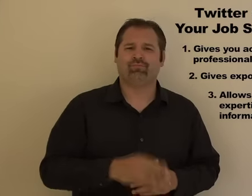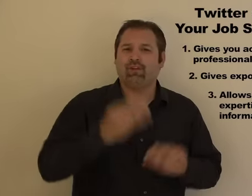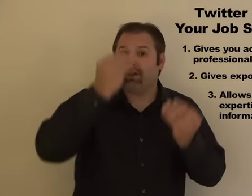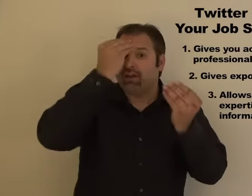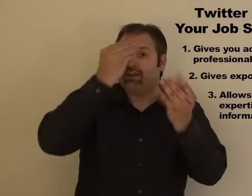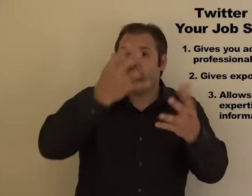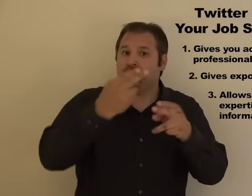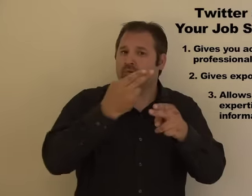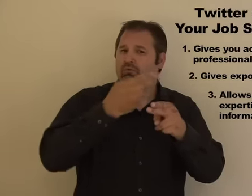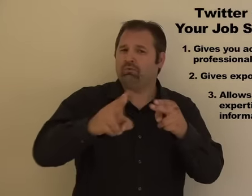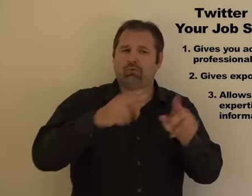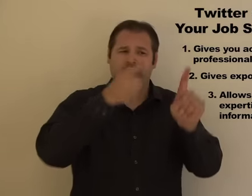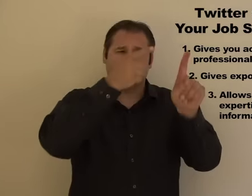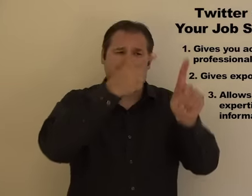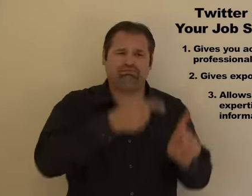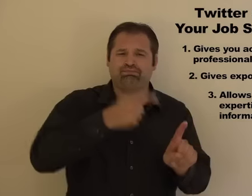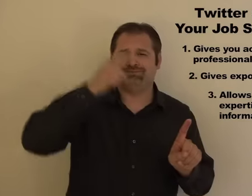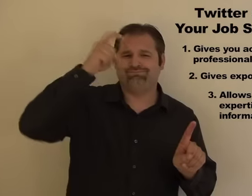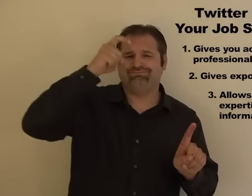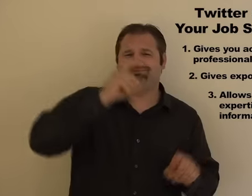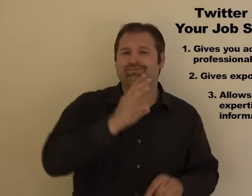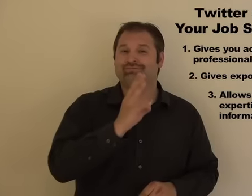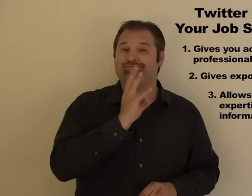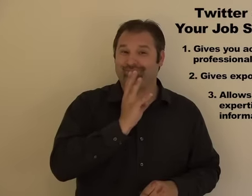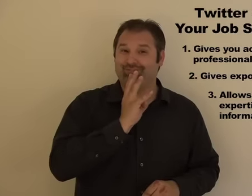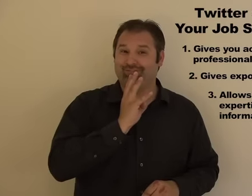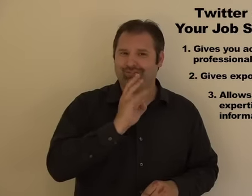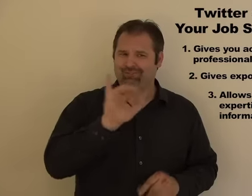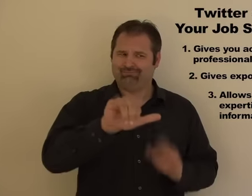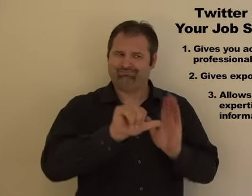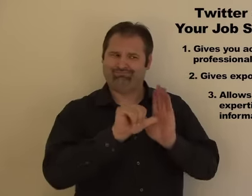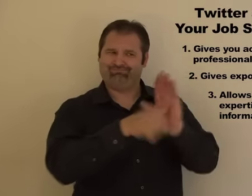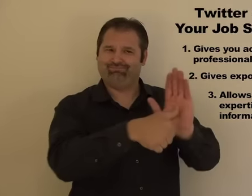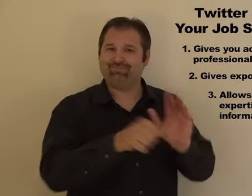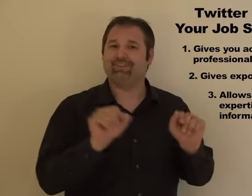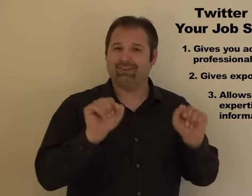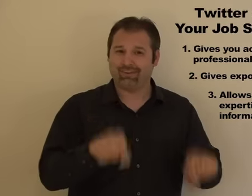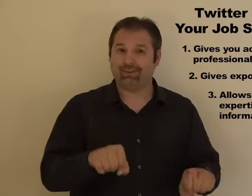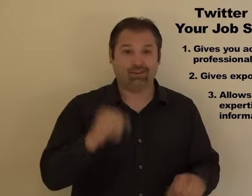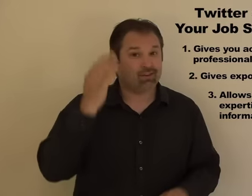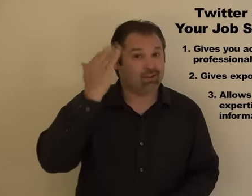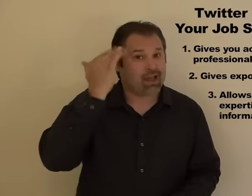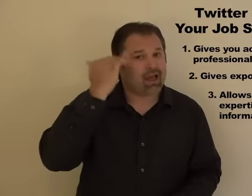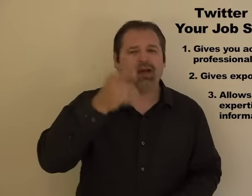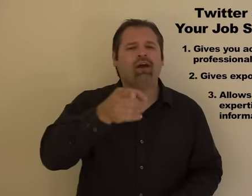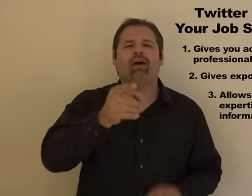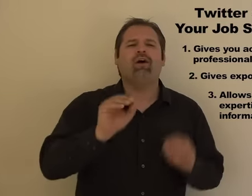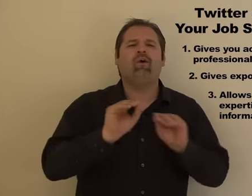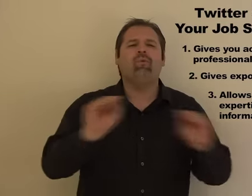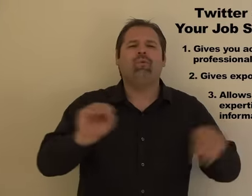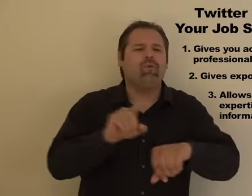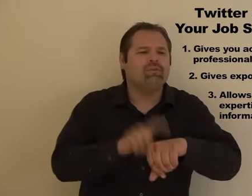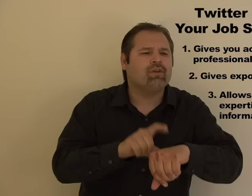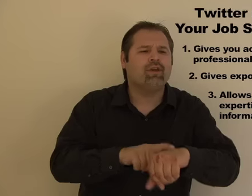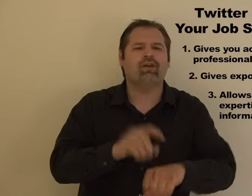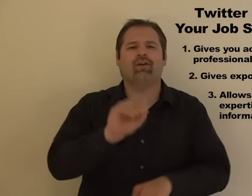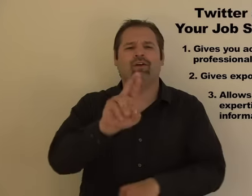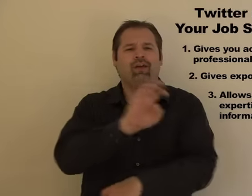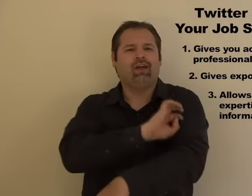brief, concise manner, as well as wisdom. This is perfect if you don't have the time or